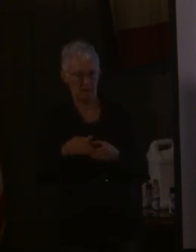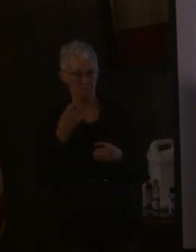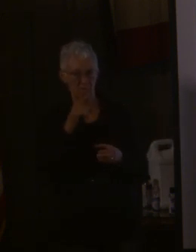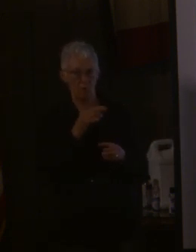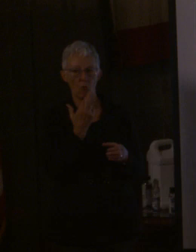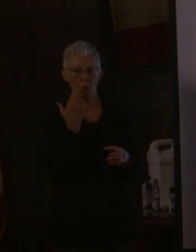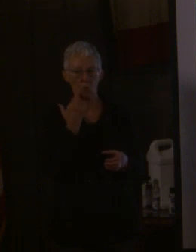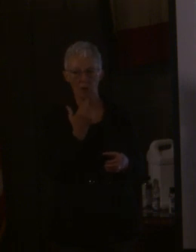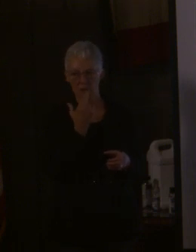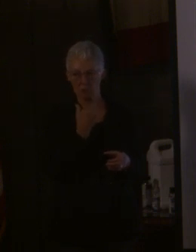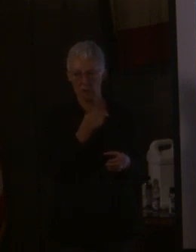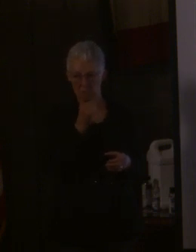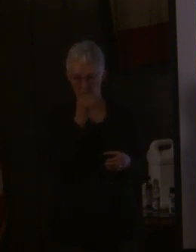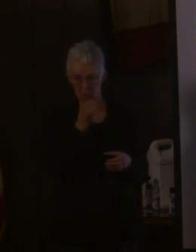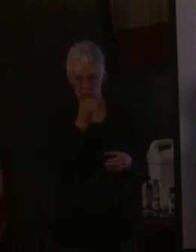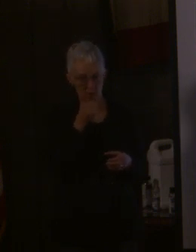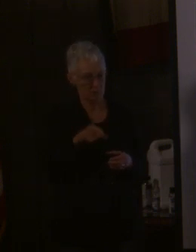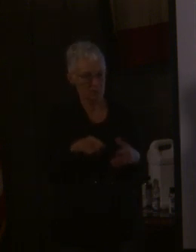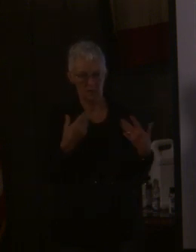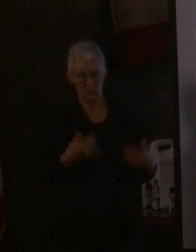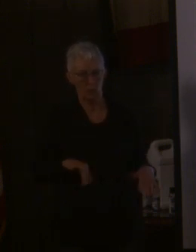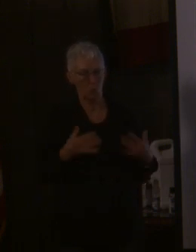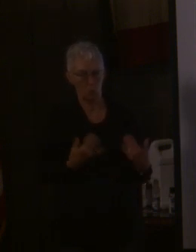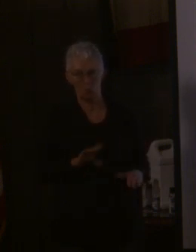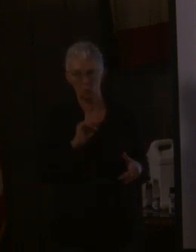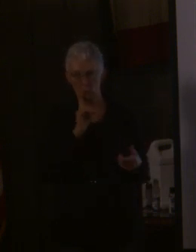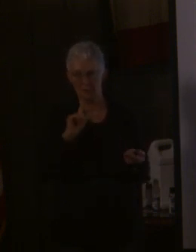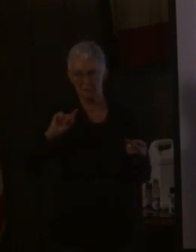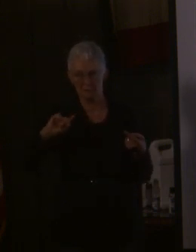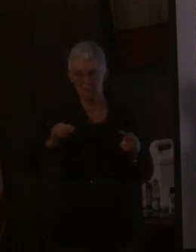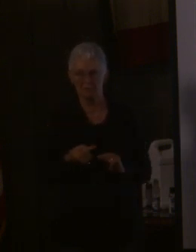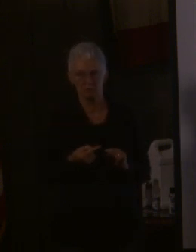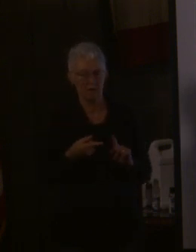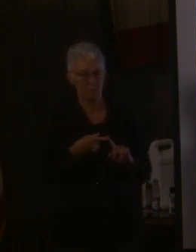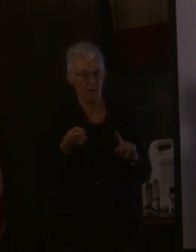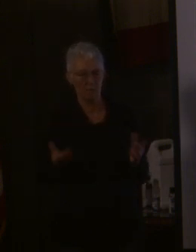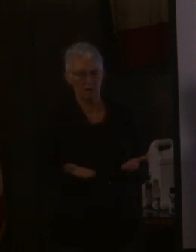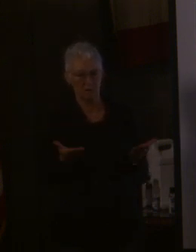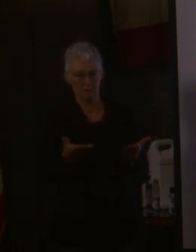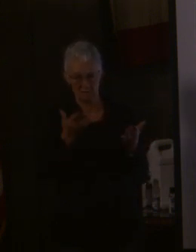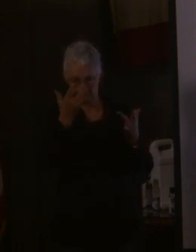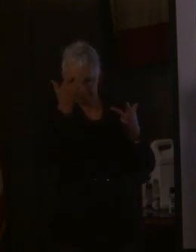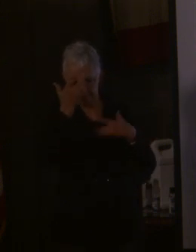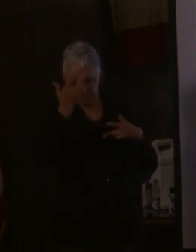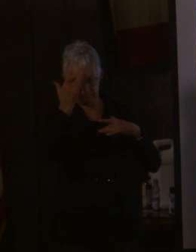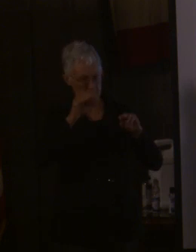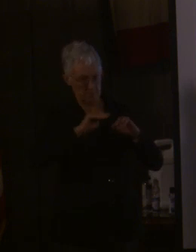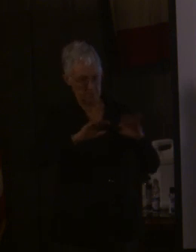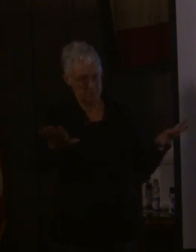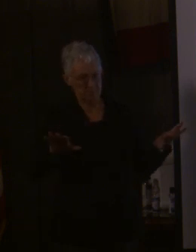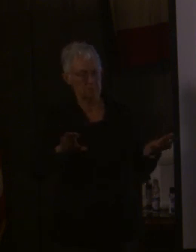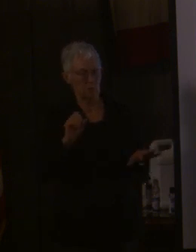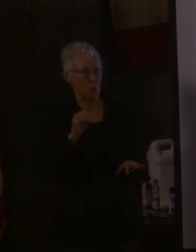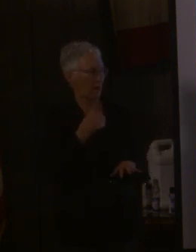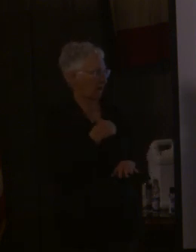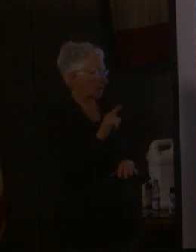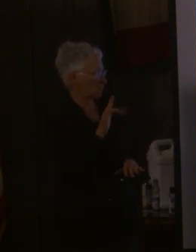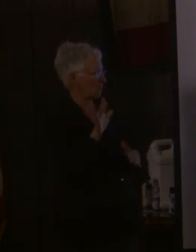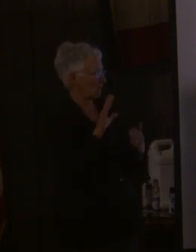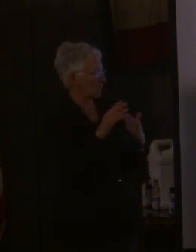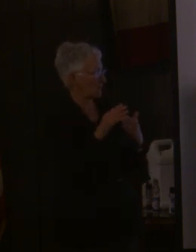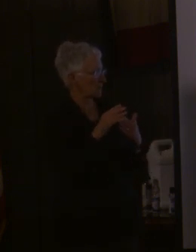they've been impacted so much by this pandemic. And we're setting aside $20 million there so folks can apply for that.